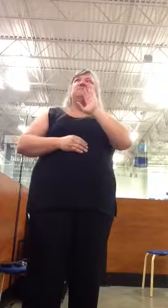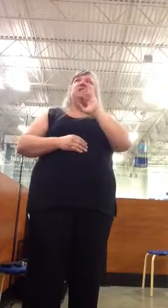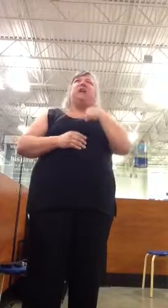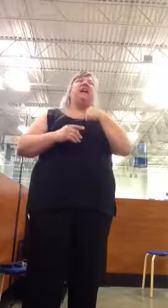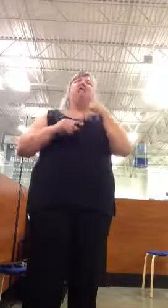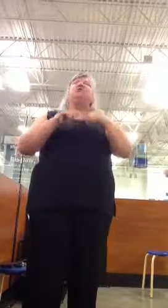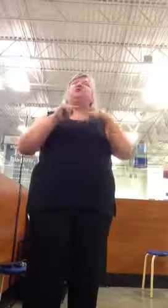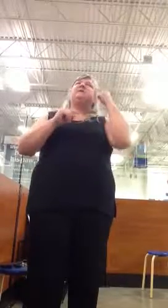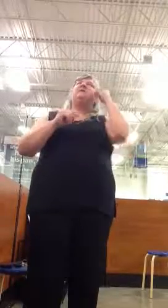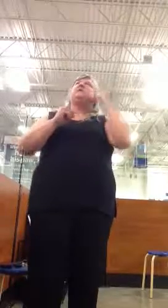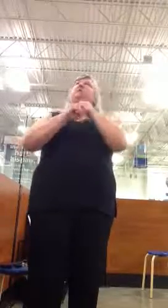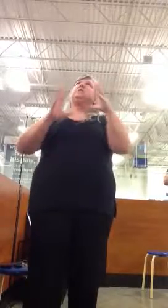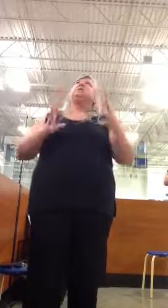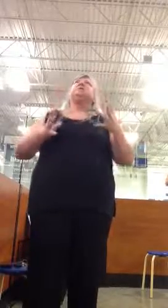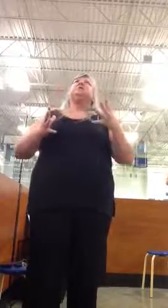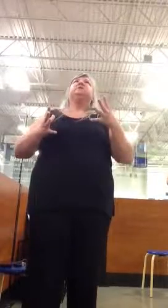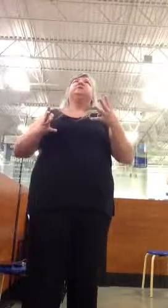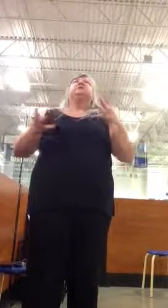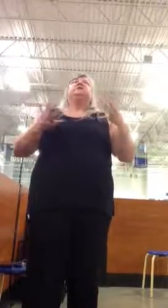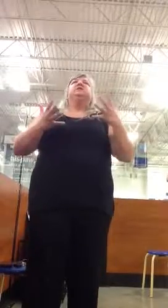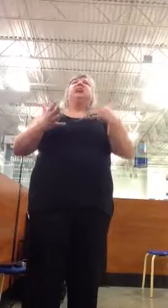clearly. I was like, oh my gosh, I can't get past this one problem.